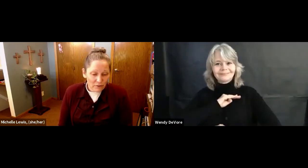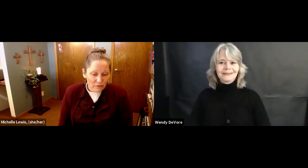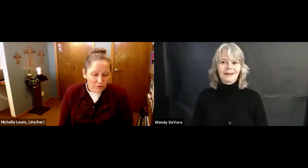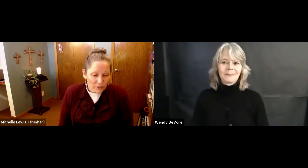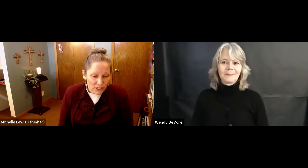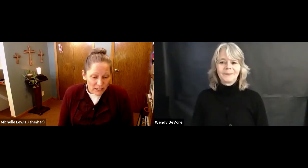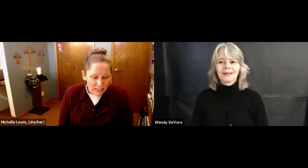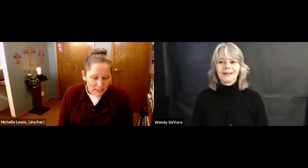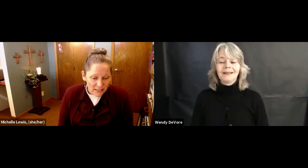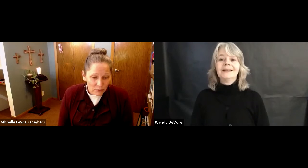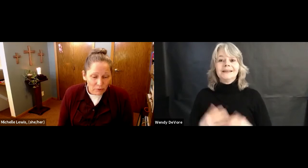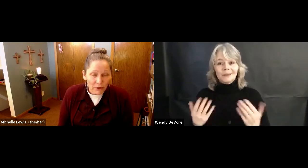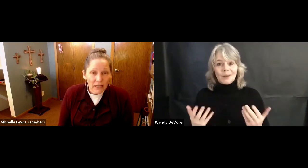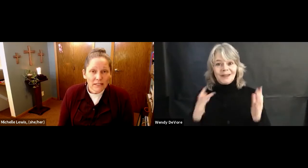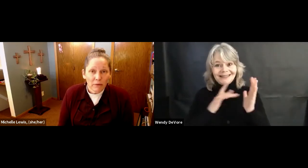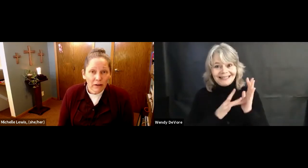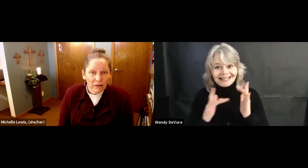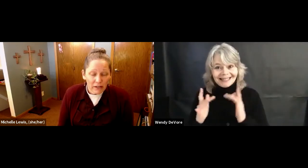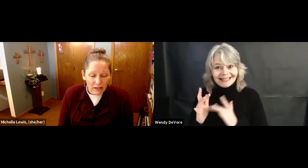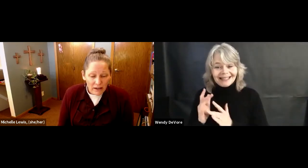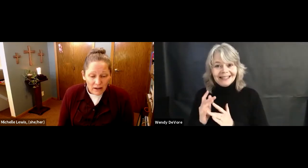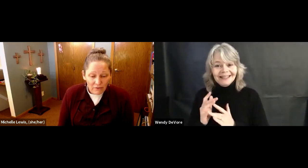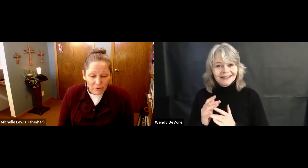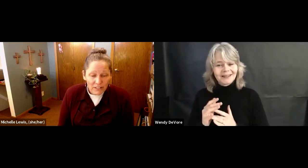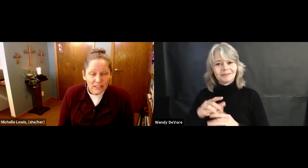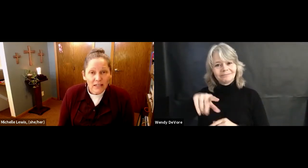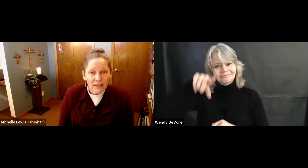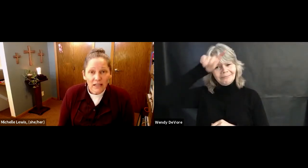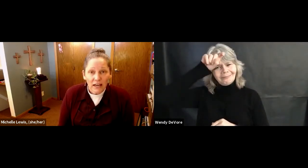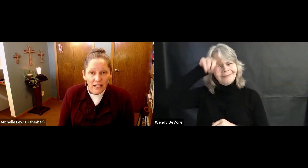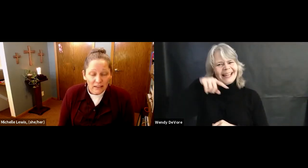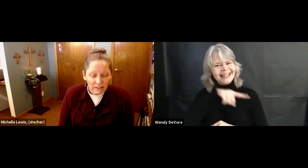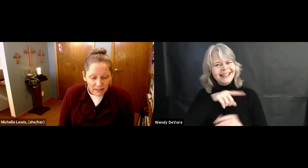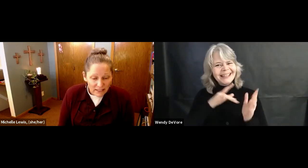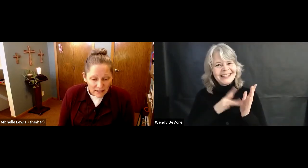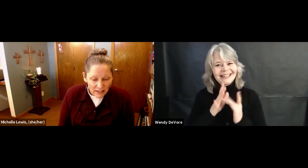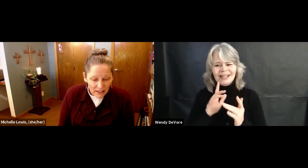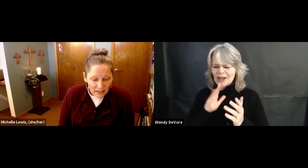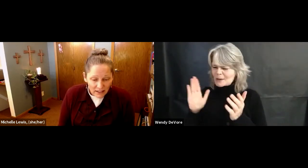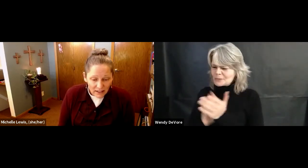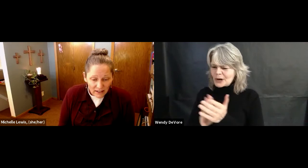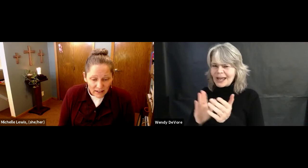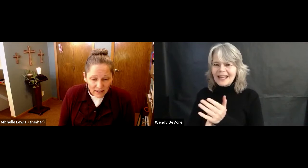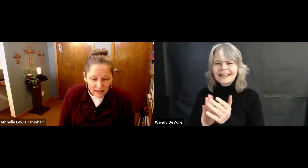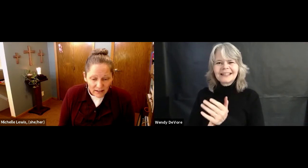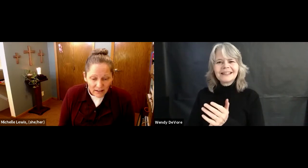And so for Jesus to praise Mary for sitting and listening,